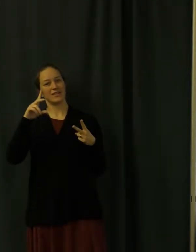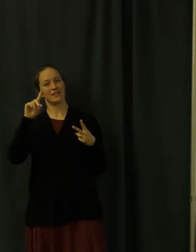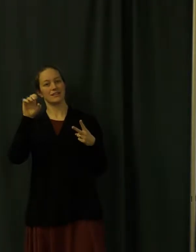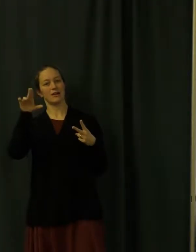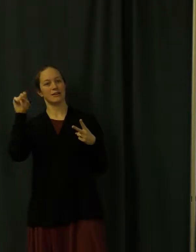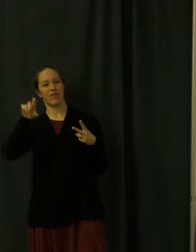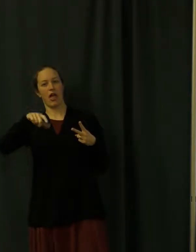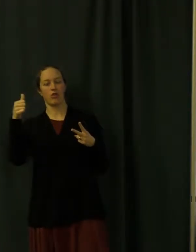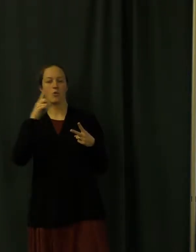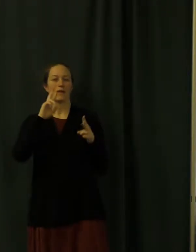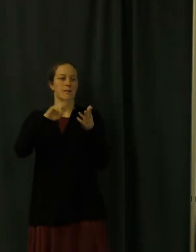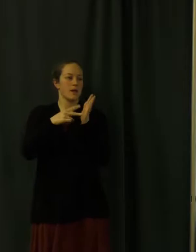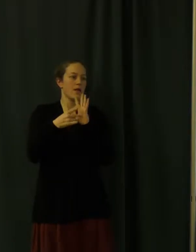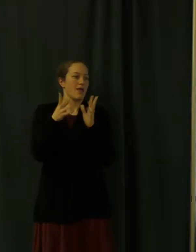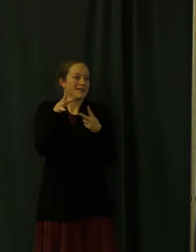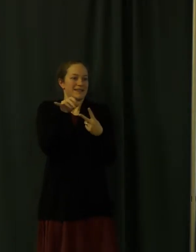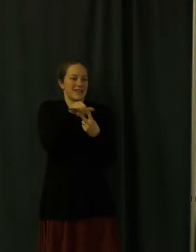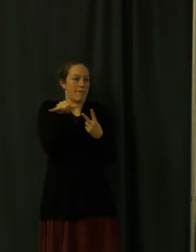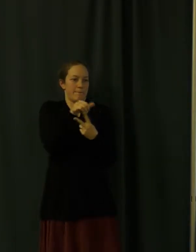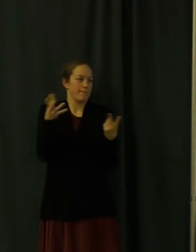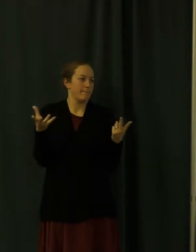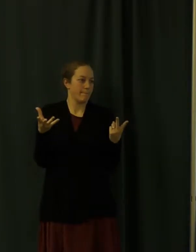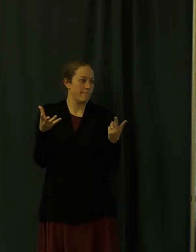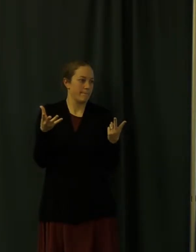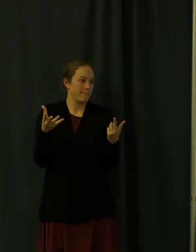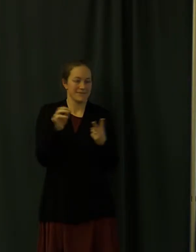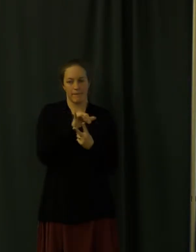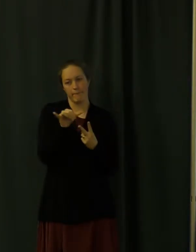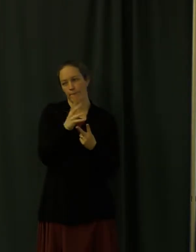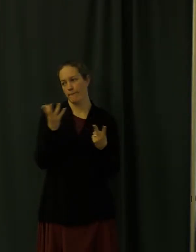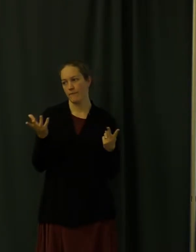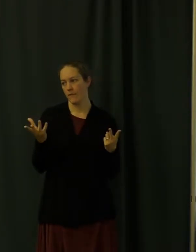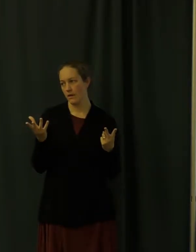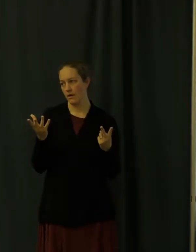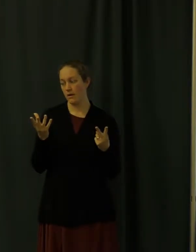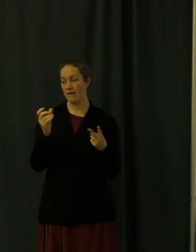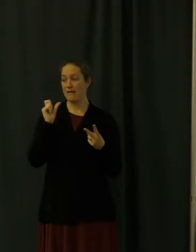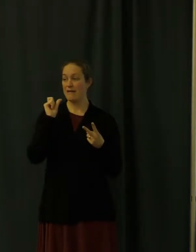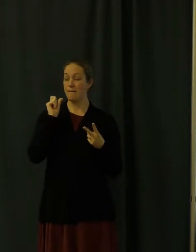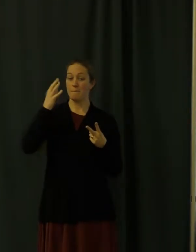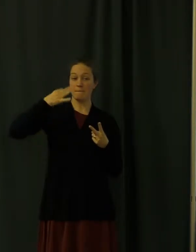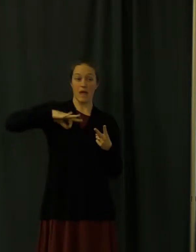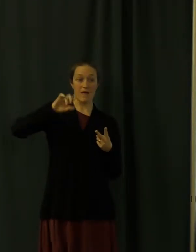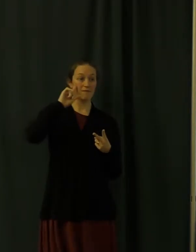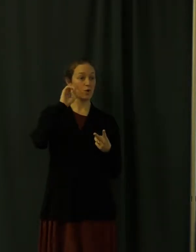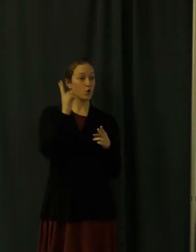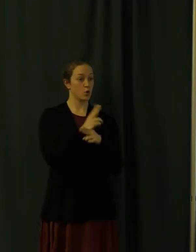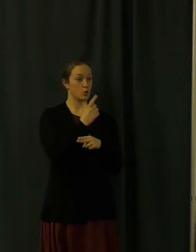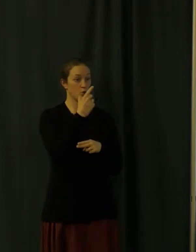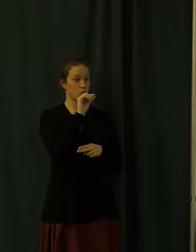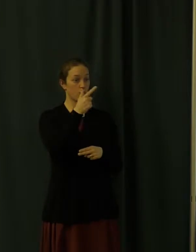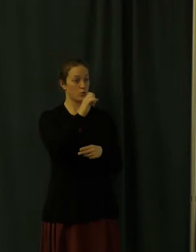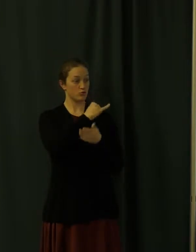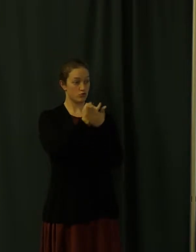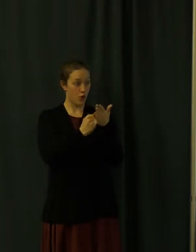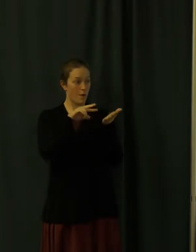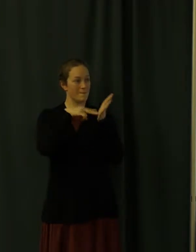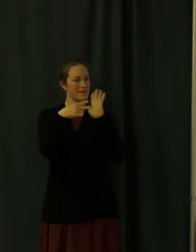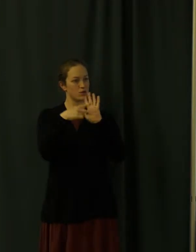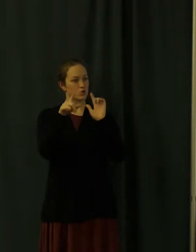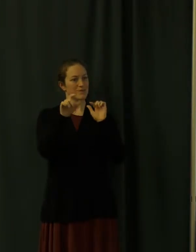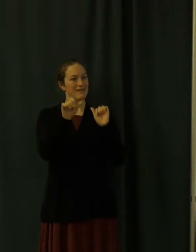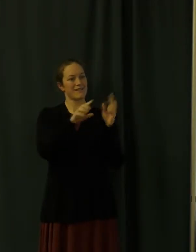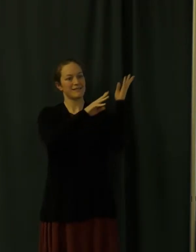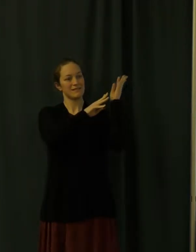same. The benefit to using Google Drawings is that you can download it